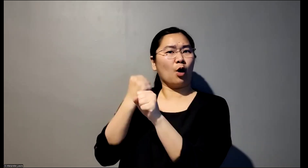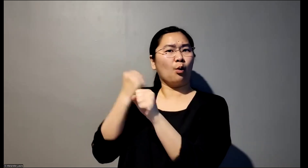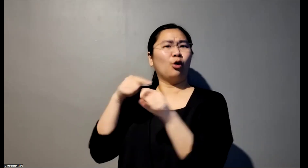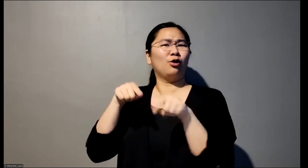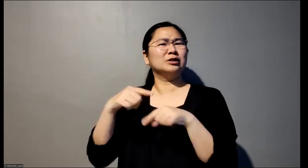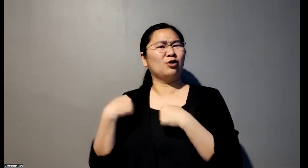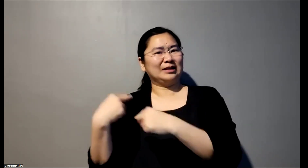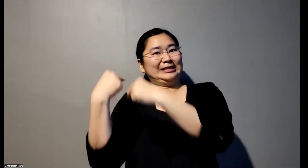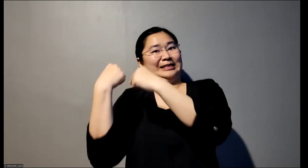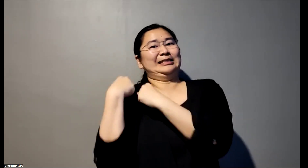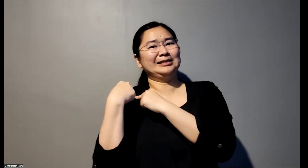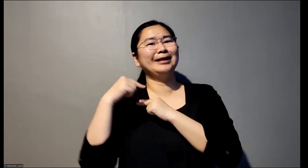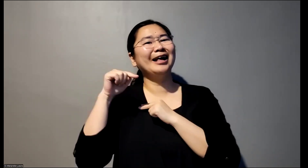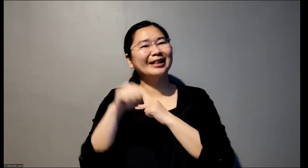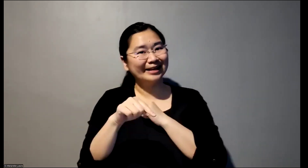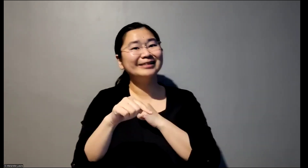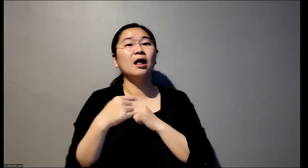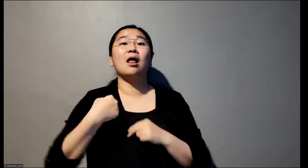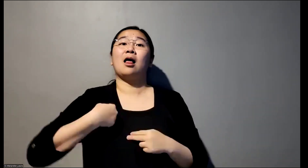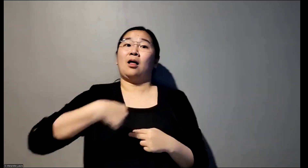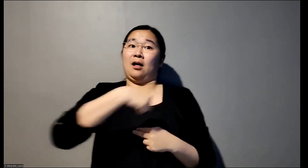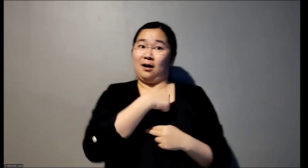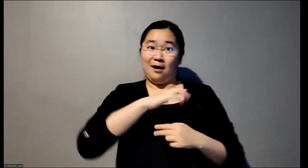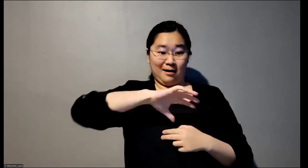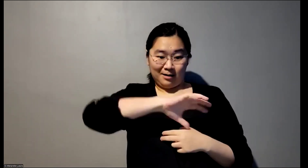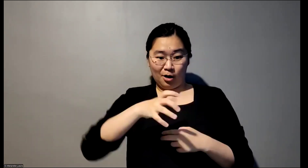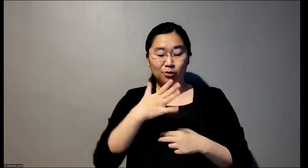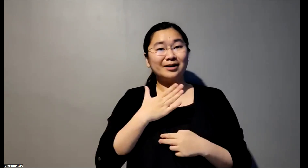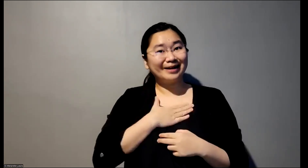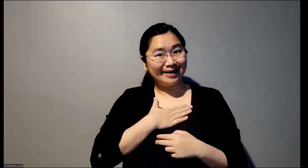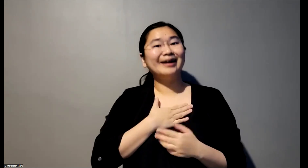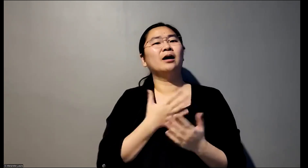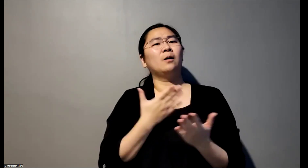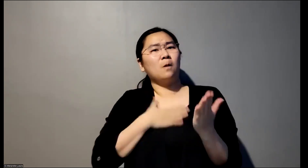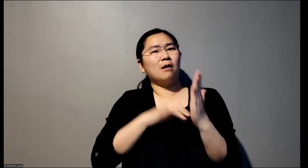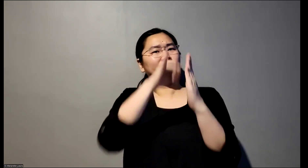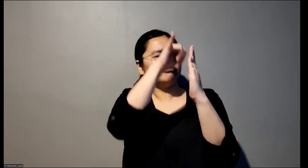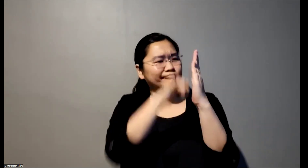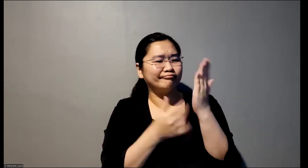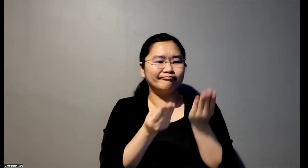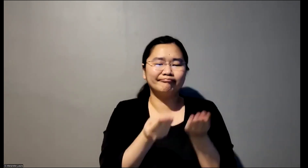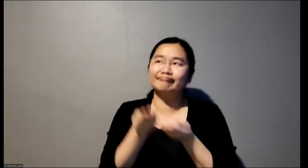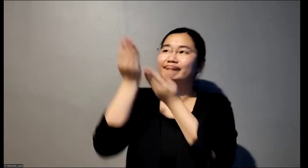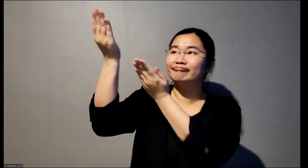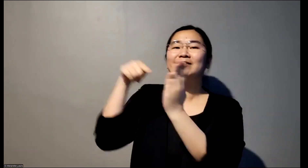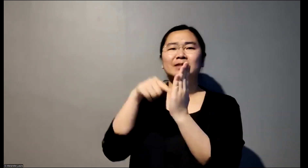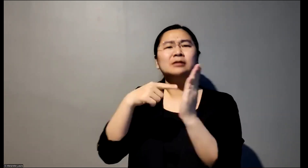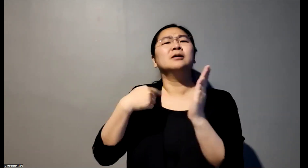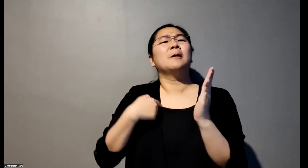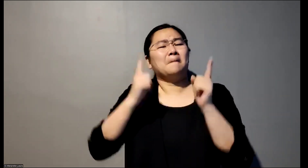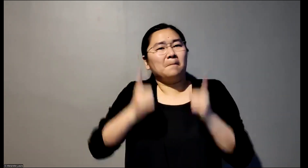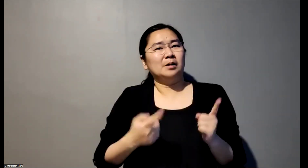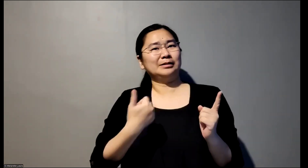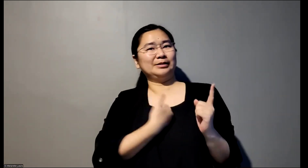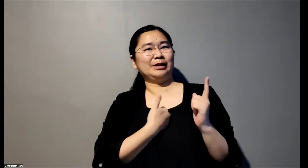are the experts in their national context. And here, there is no other choice rather than